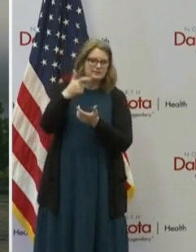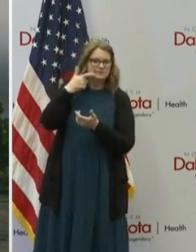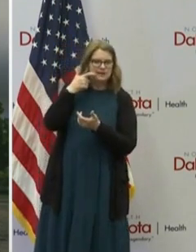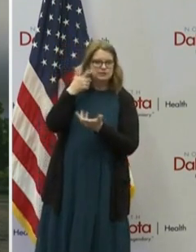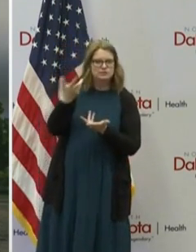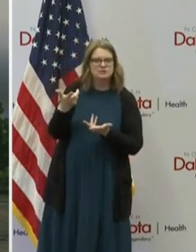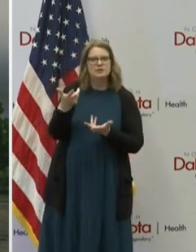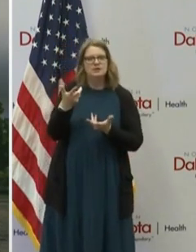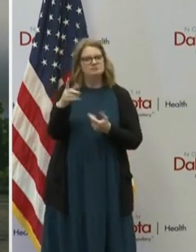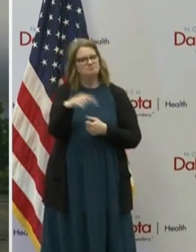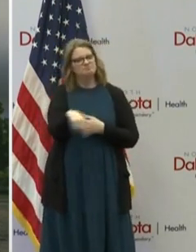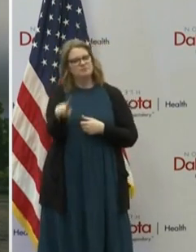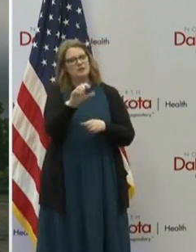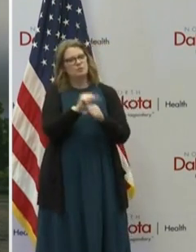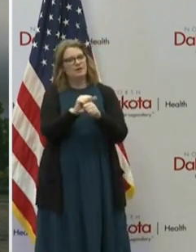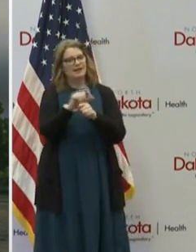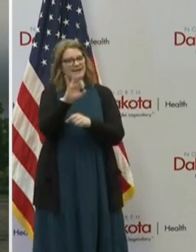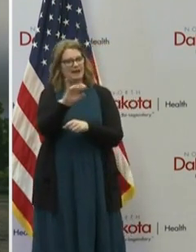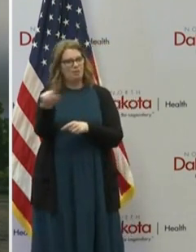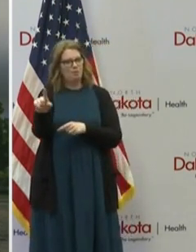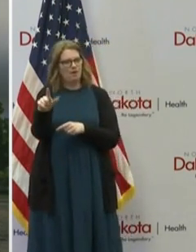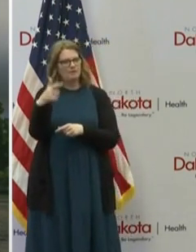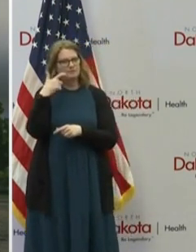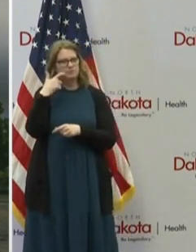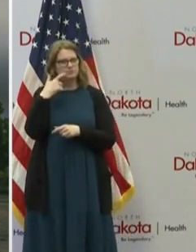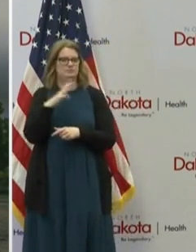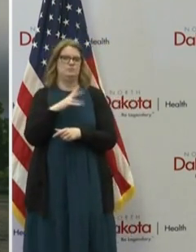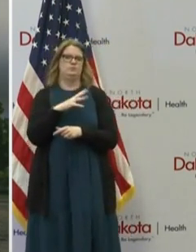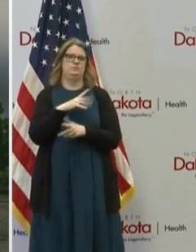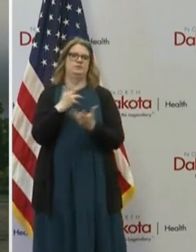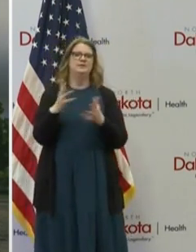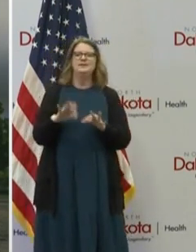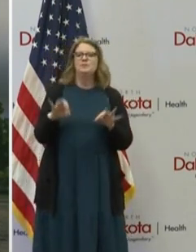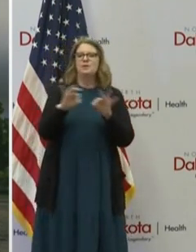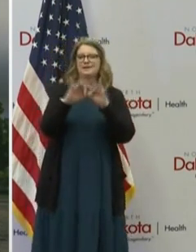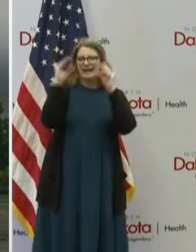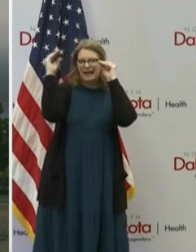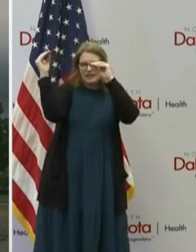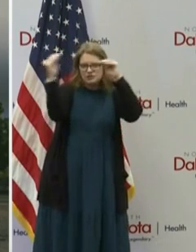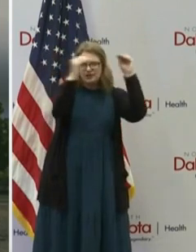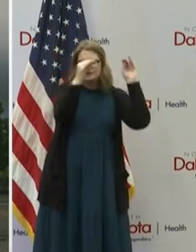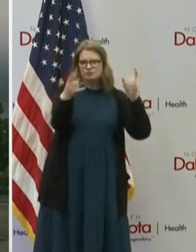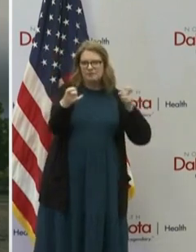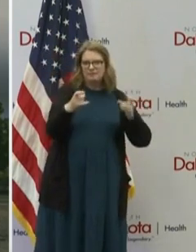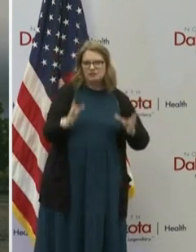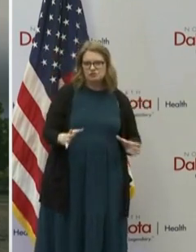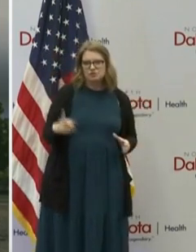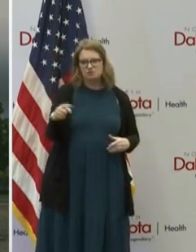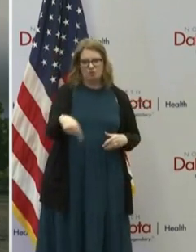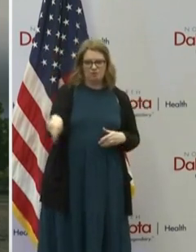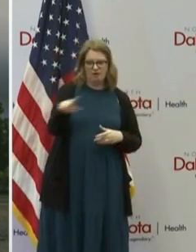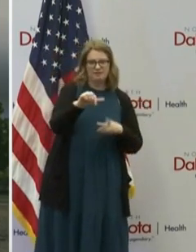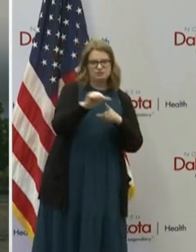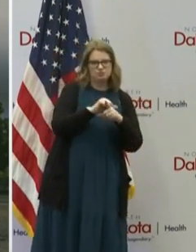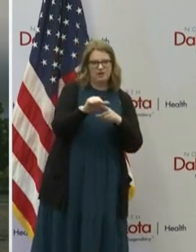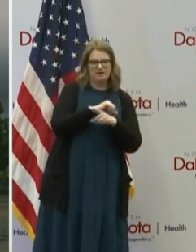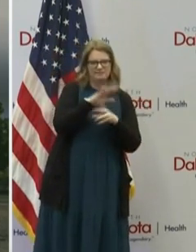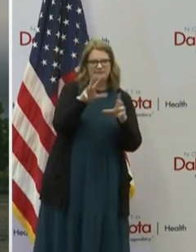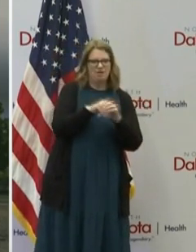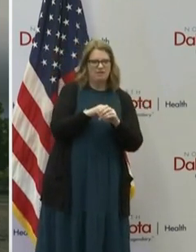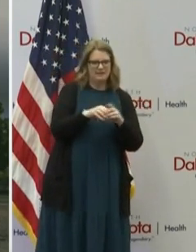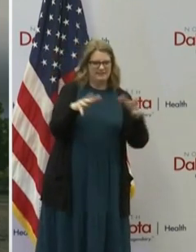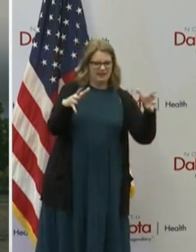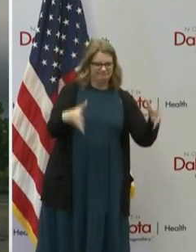again, even those that are working on 911, they're a key part of this, educators and administrators that have all been trained to be in that front